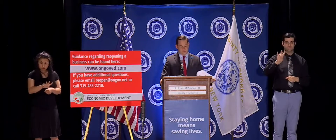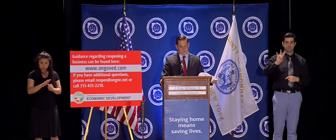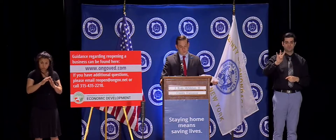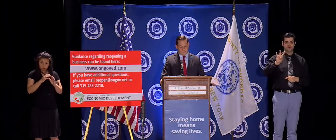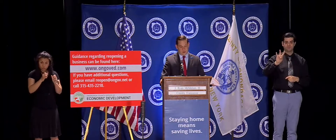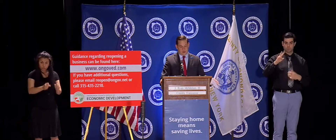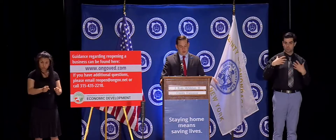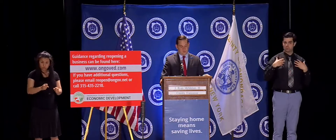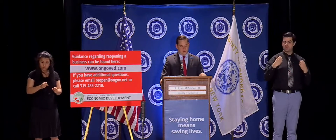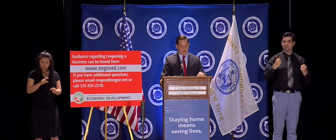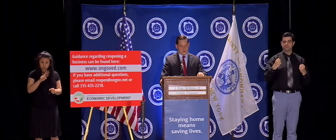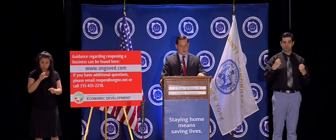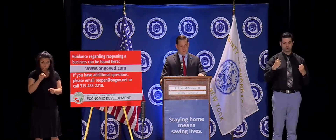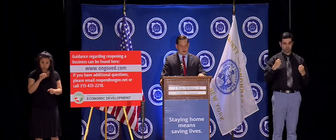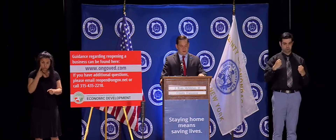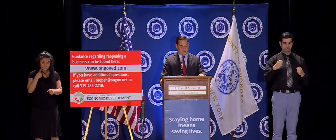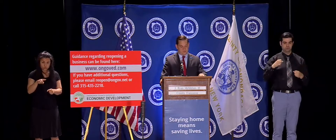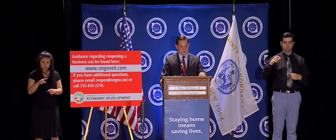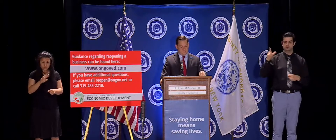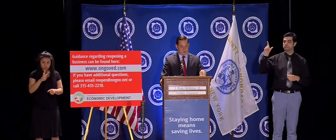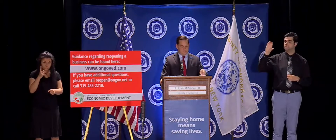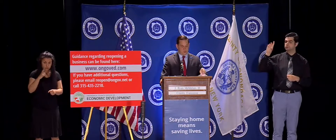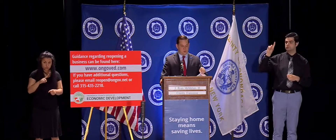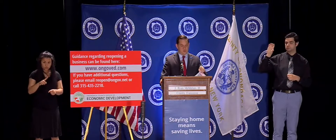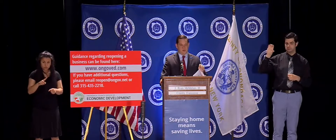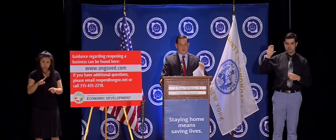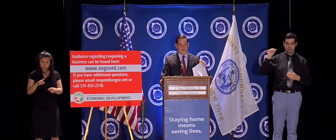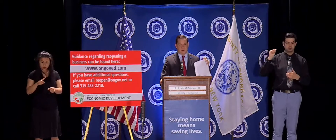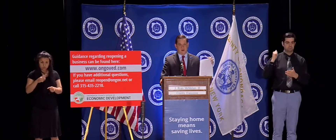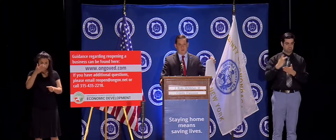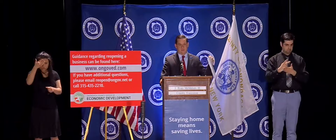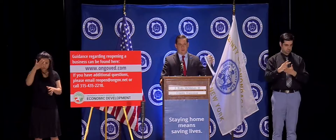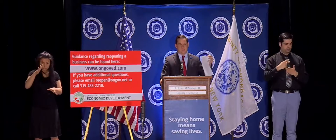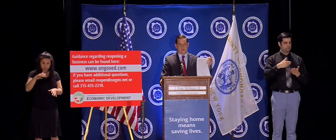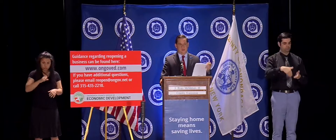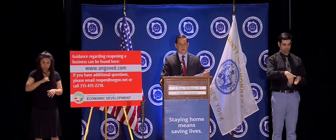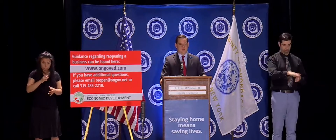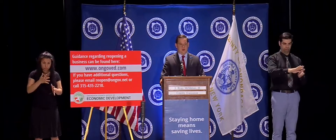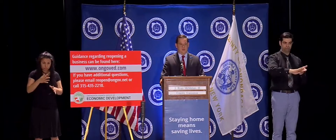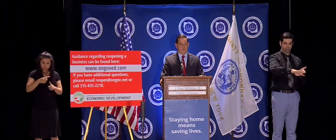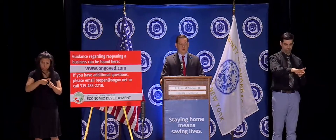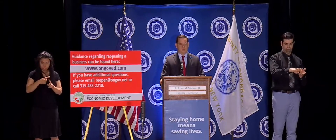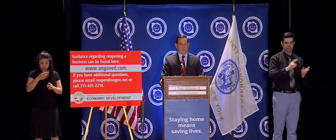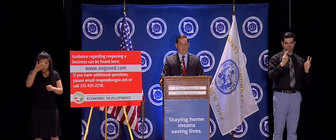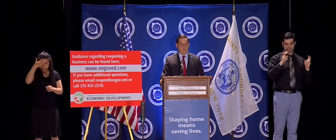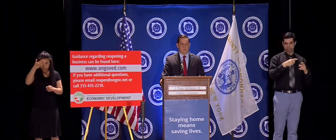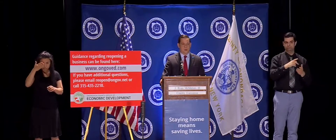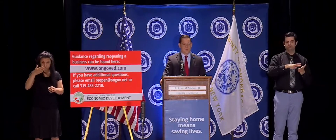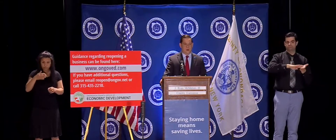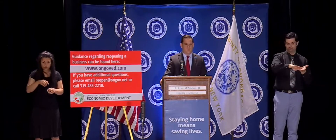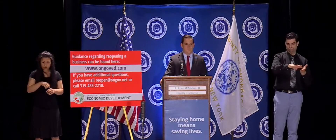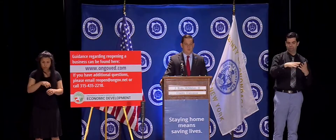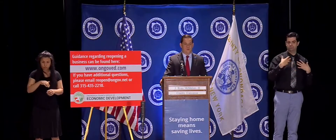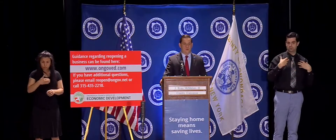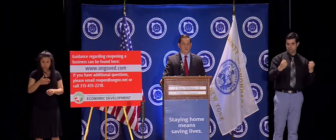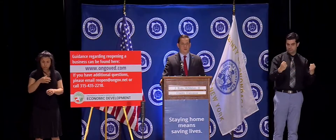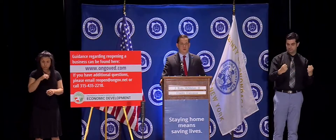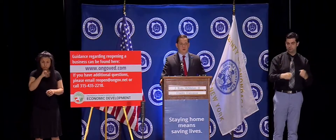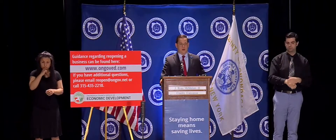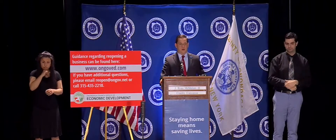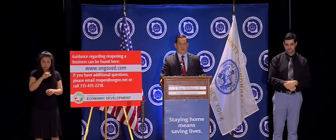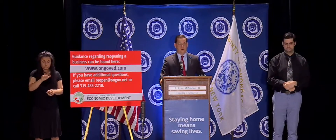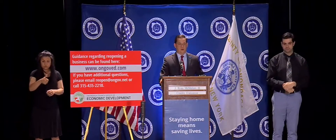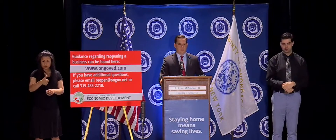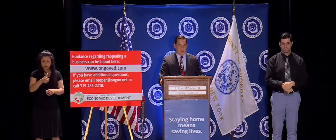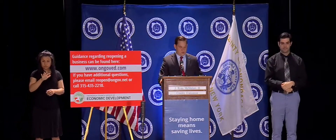temperature if you're under 65. If you're over 65, that means 2 weeks of improvements in